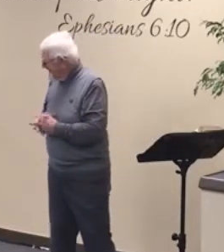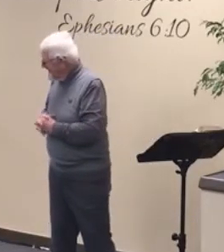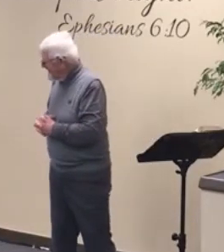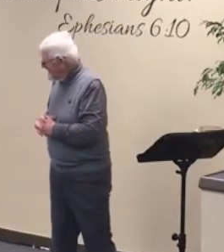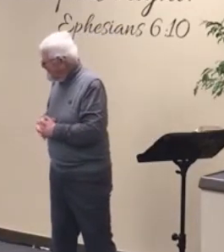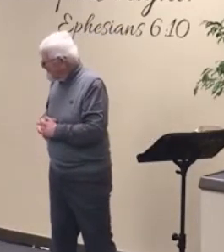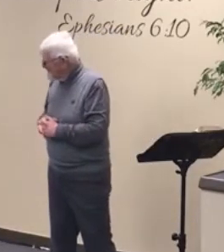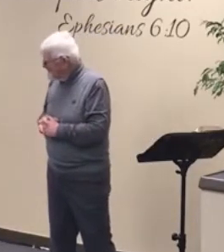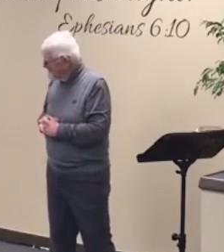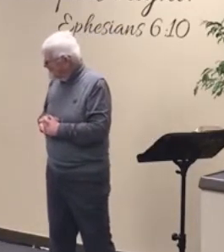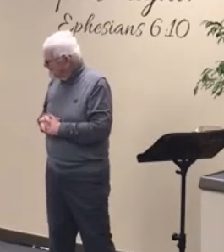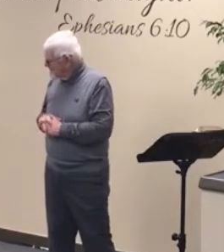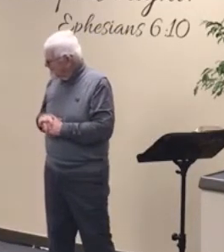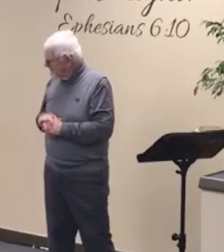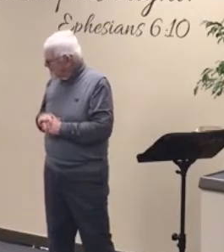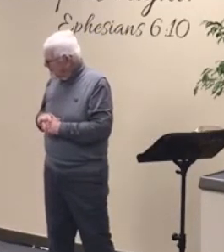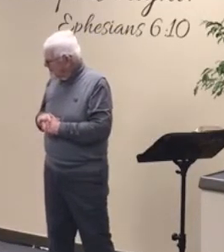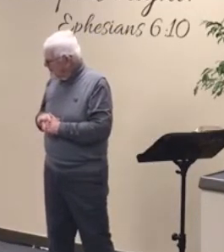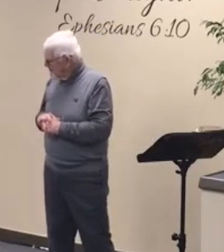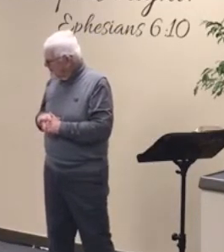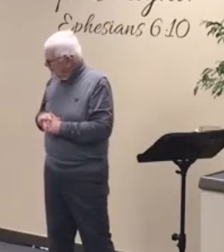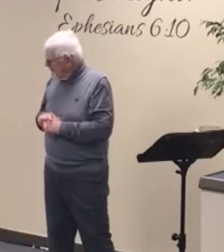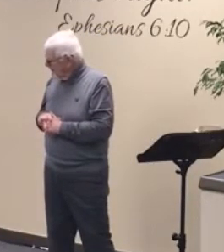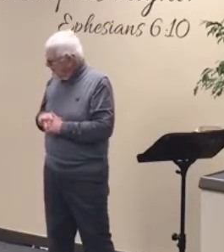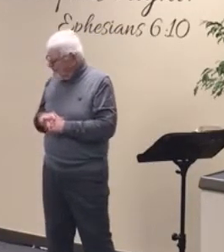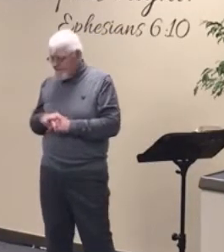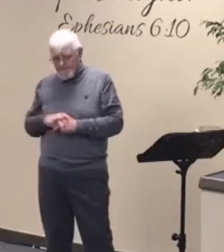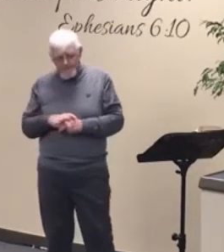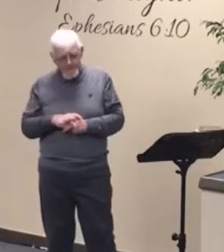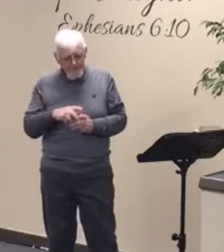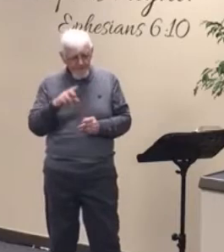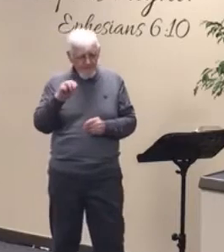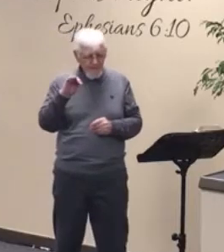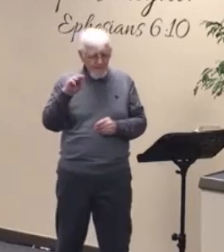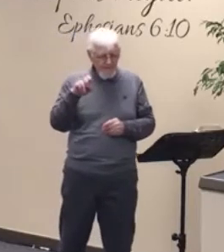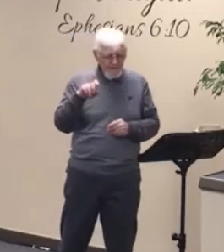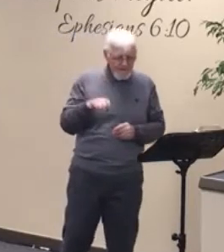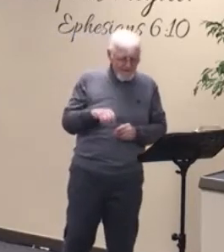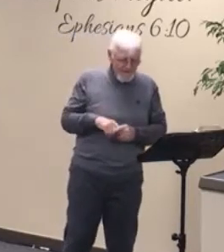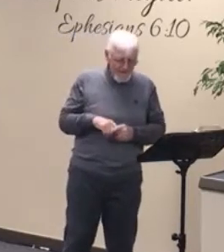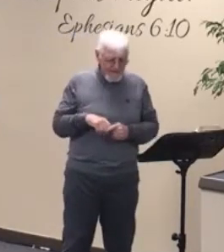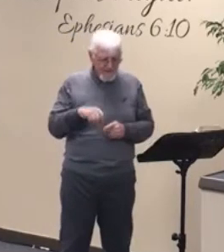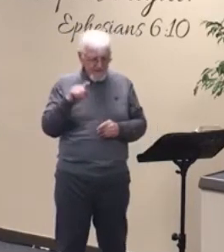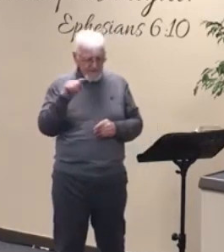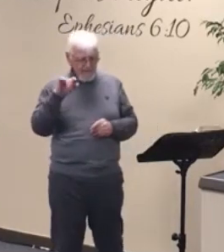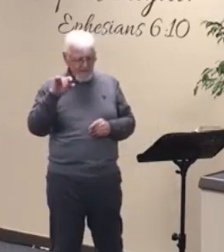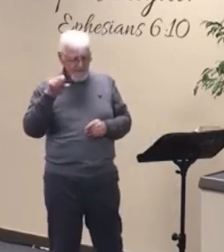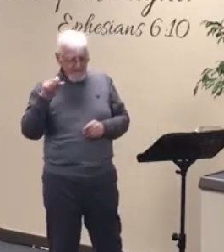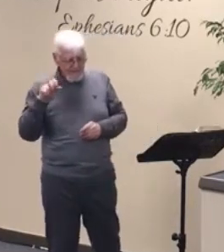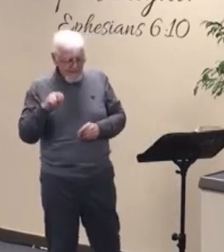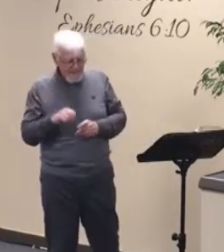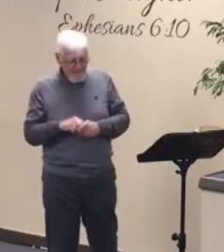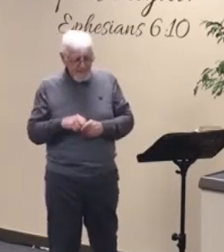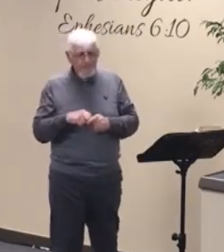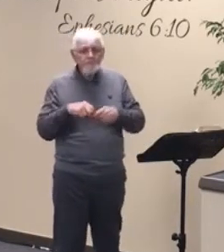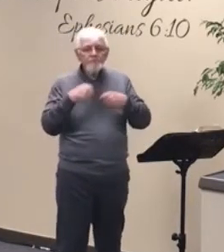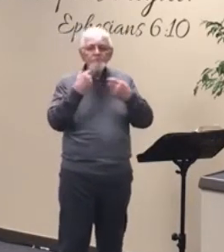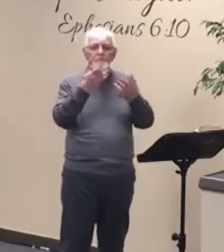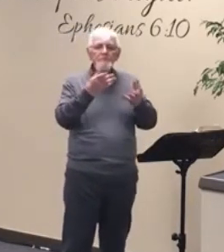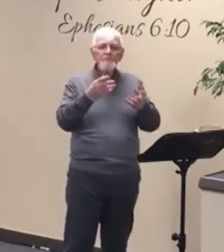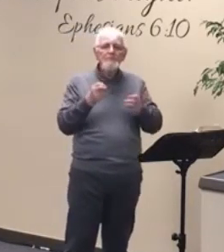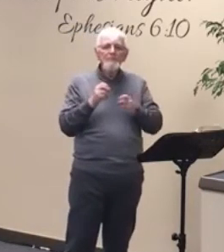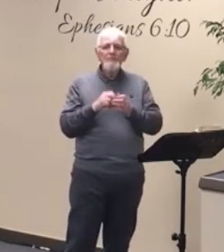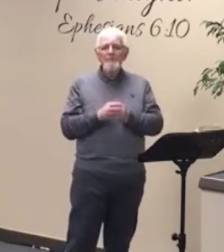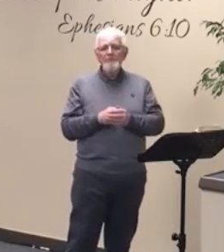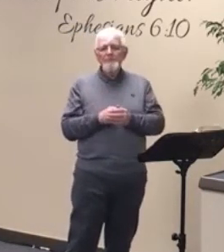I like this one. Mike Tyson even has it pretty well figured out. He said this to a reporter about when